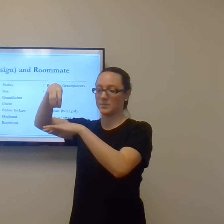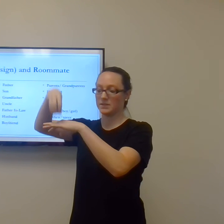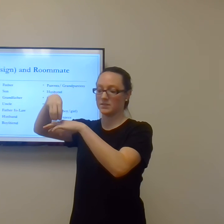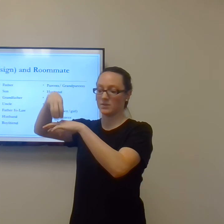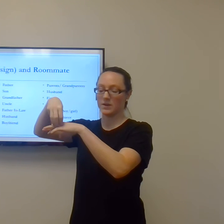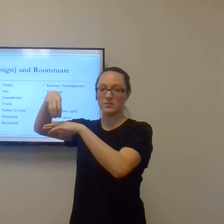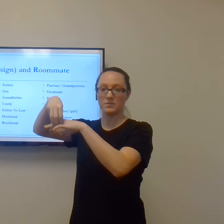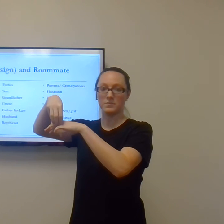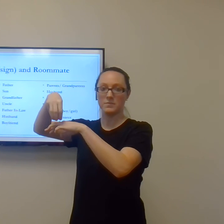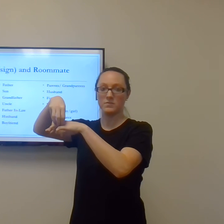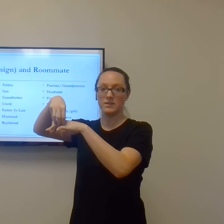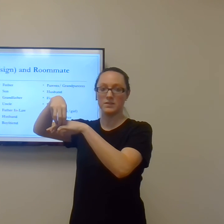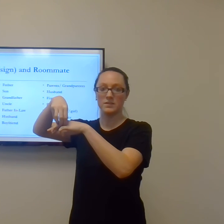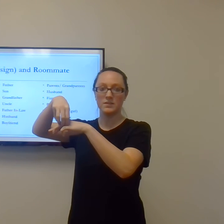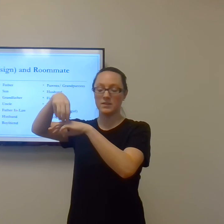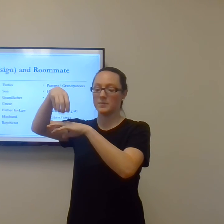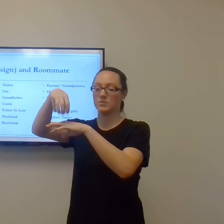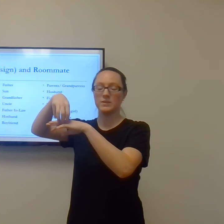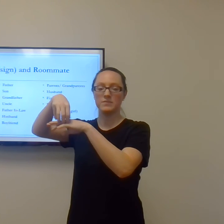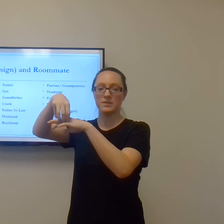it around your your ring finger.